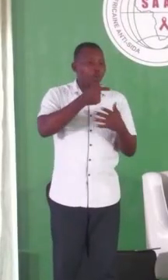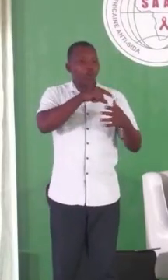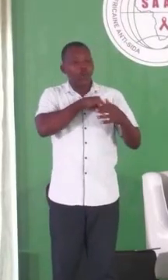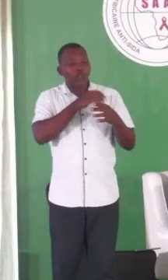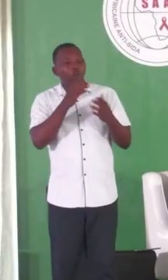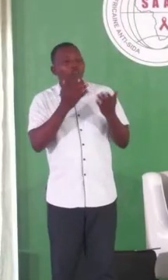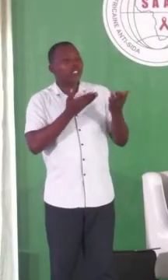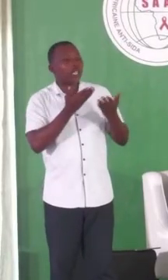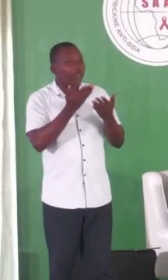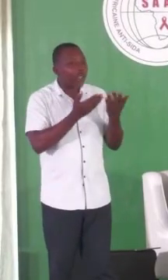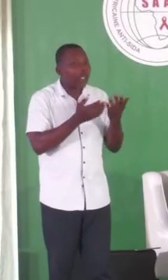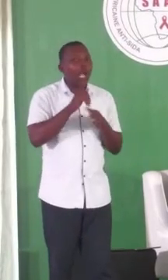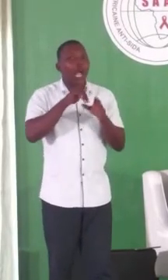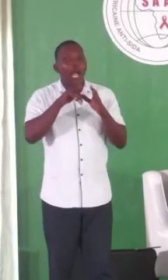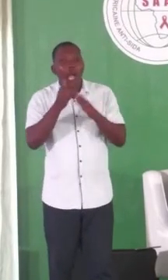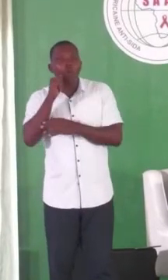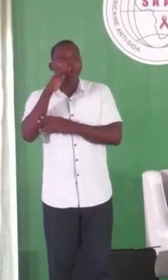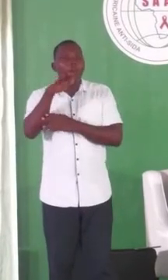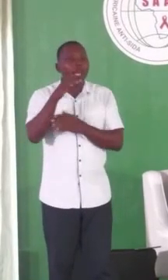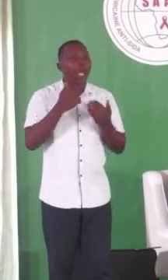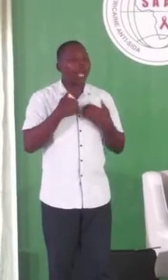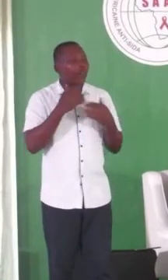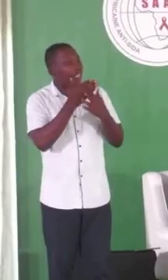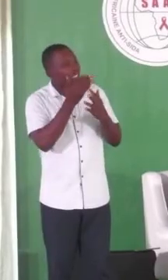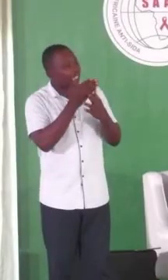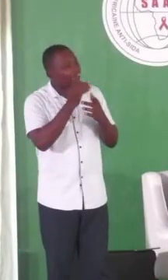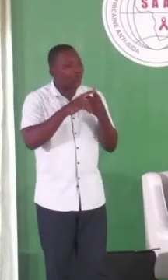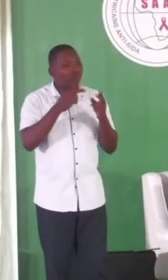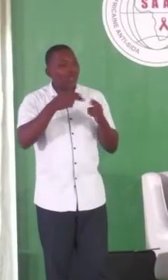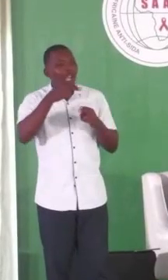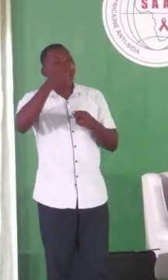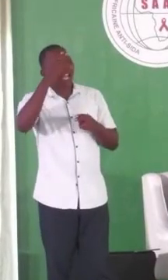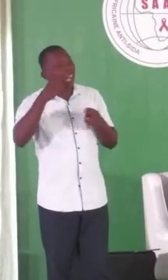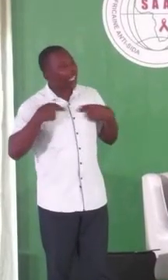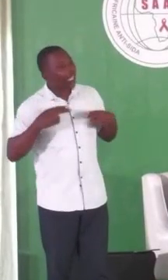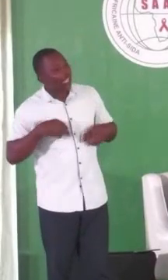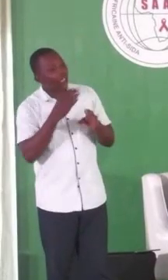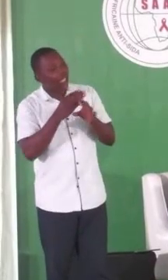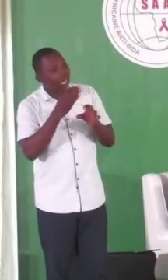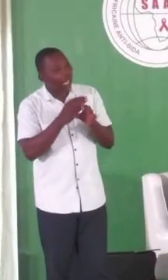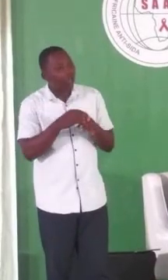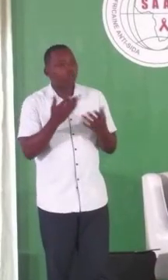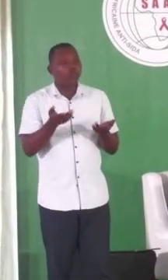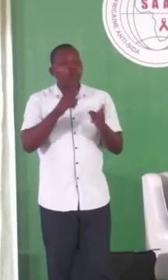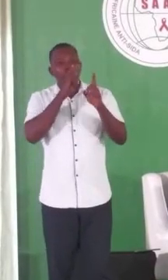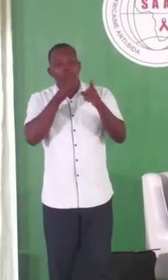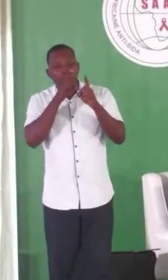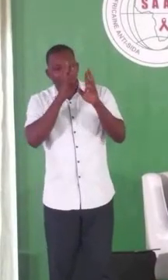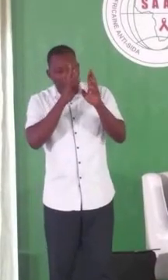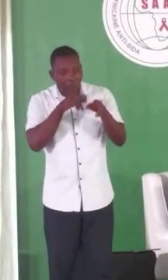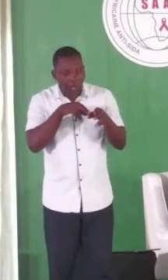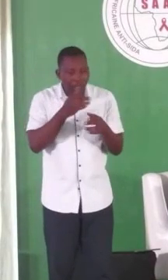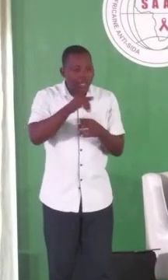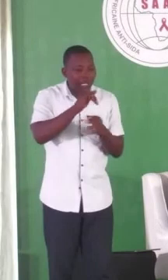women are getting access to high quality, dignified care that respects their time, that respects